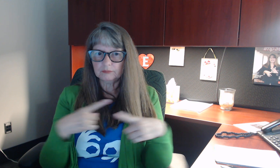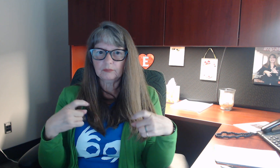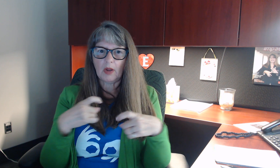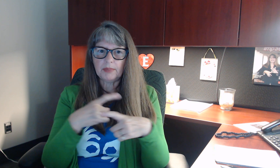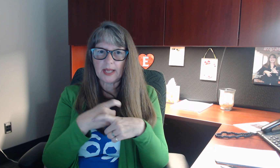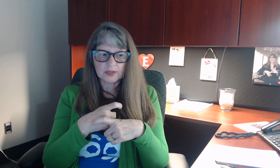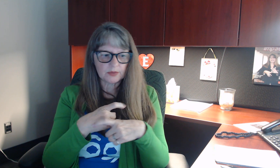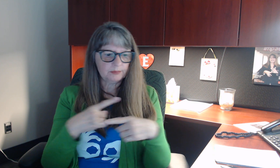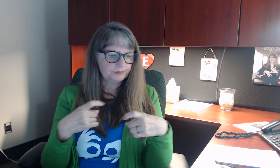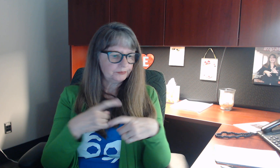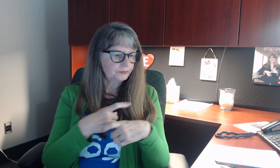complex.